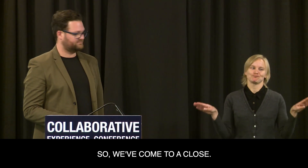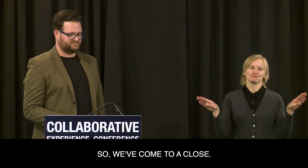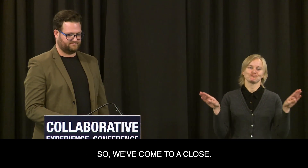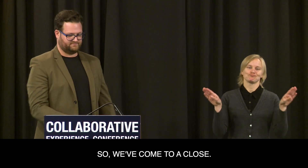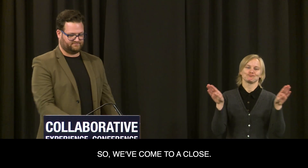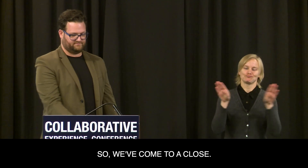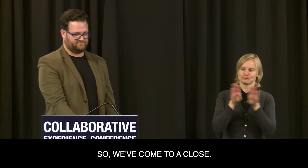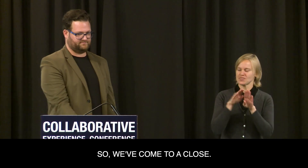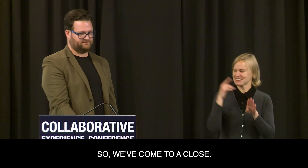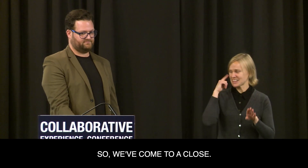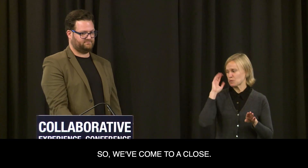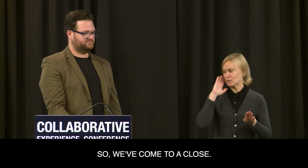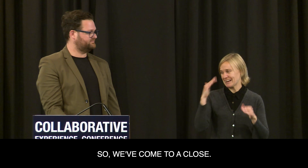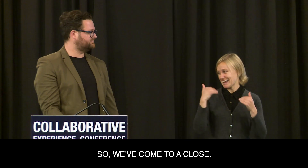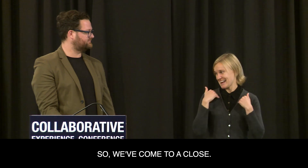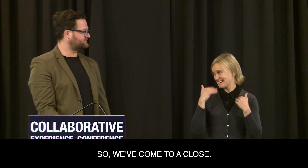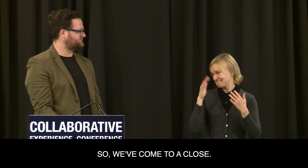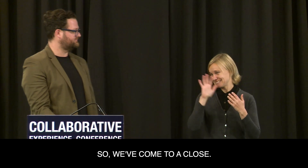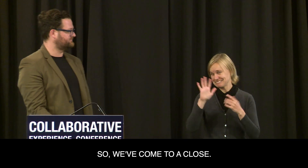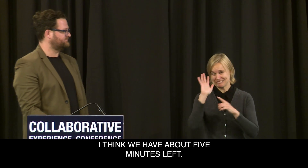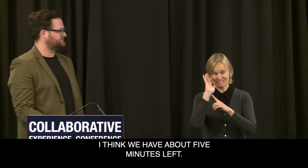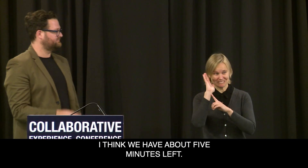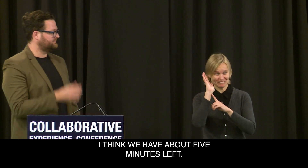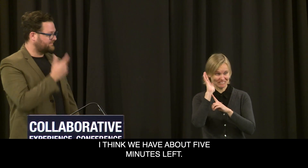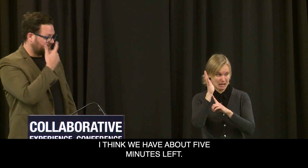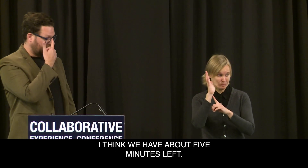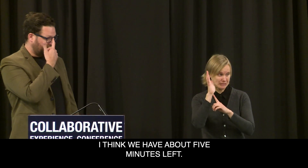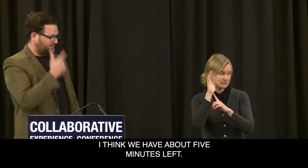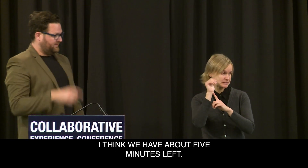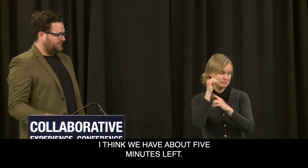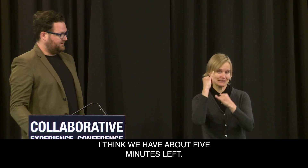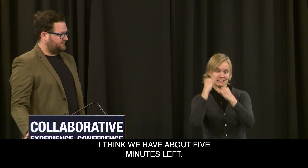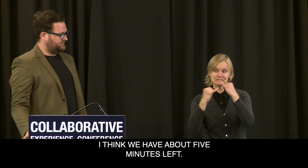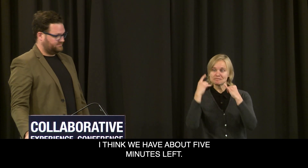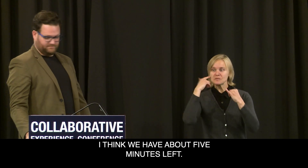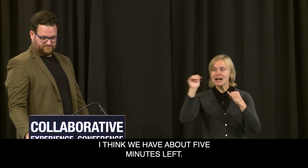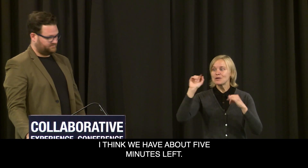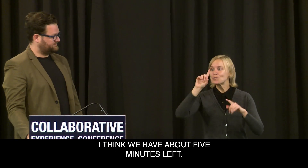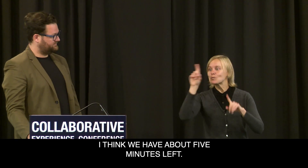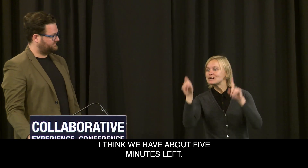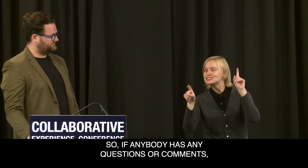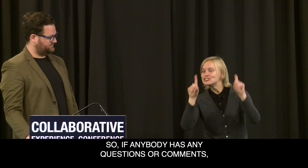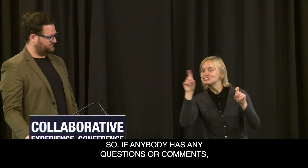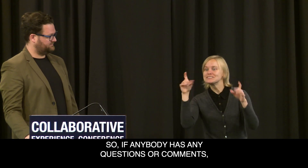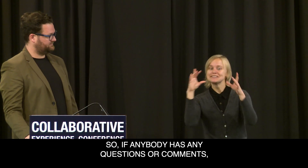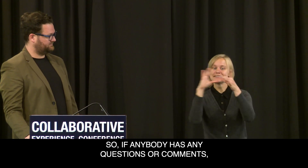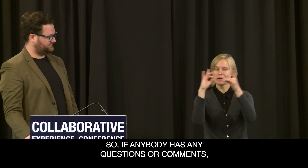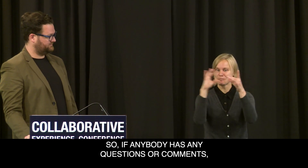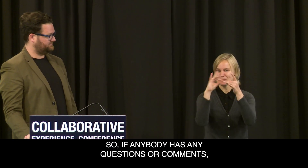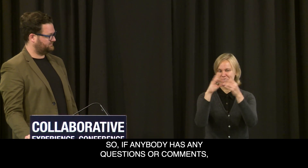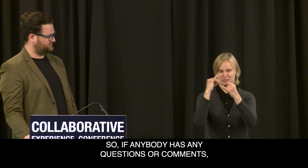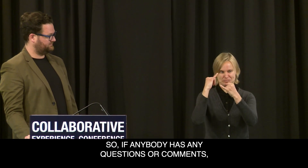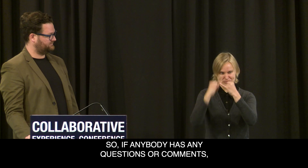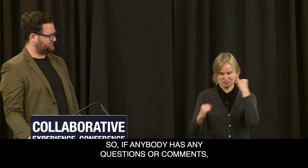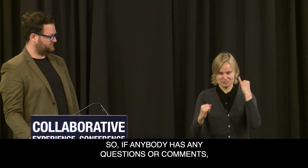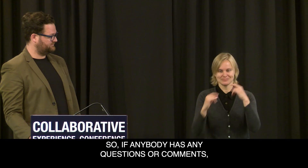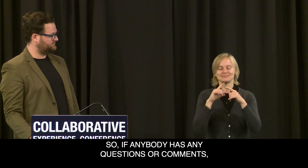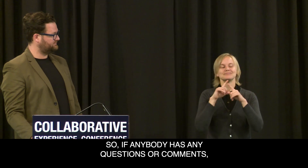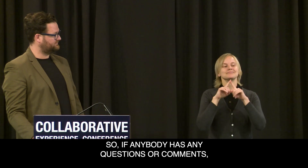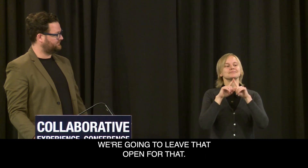So we've come to a close. I think we have about 5 minutes left. So if anybody has any questions or comments, we're going to